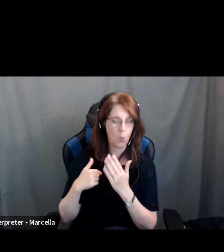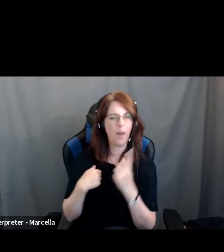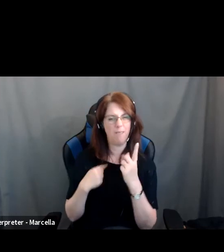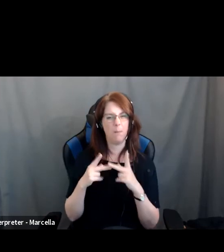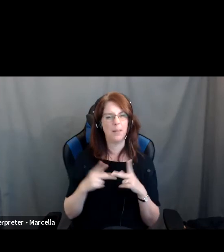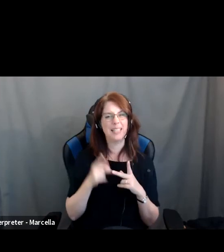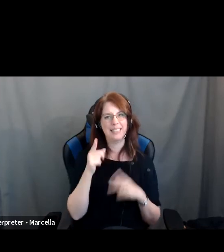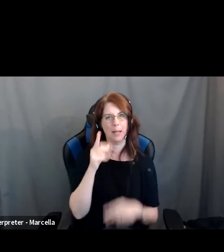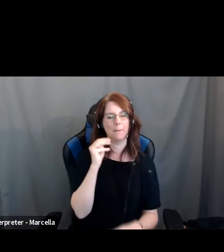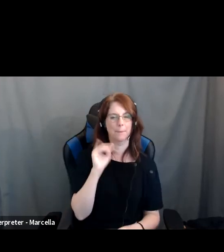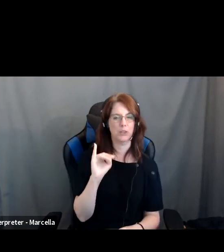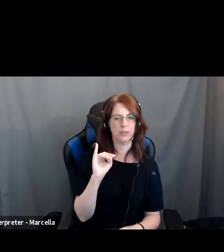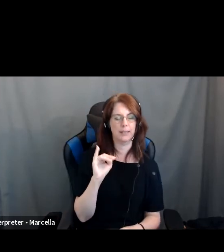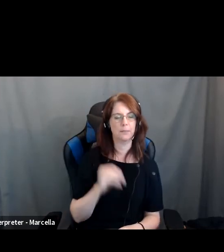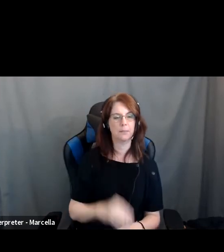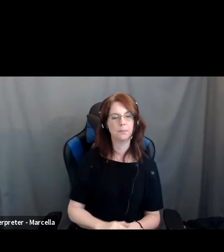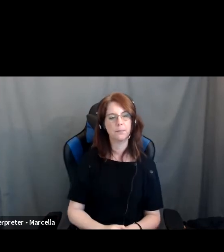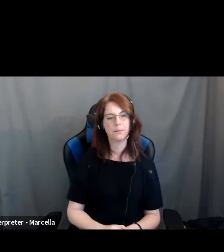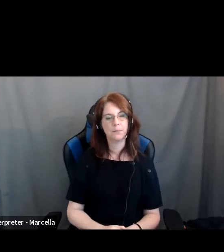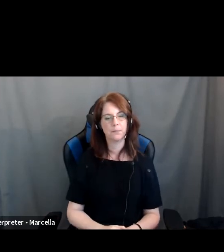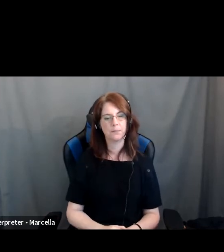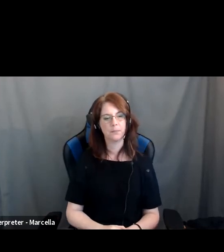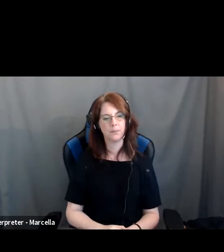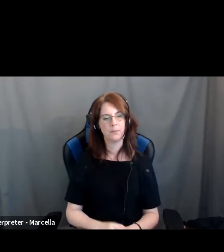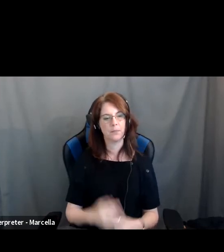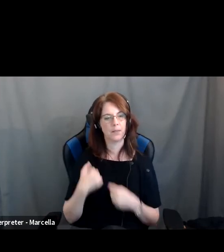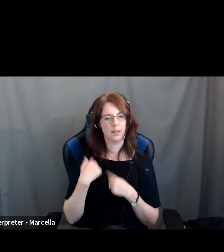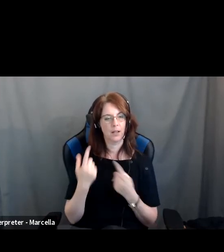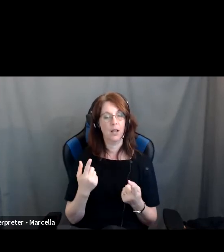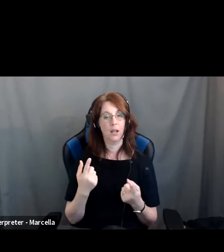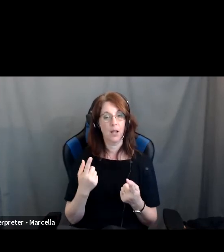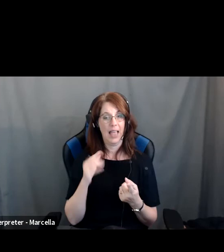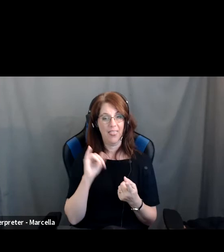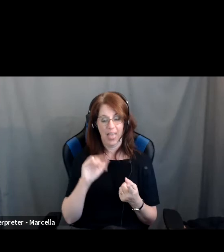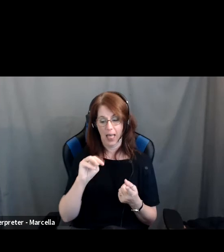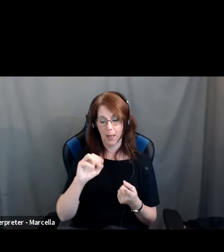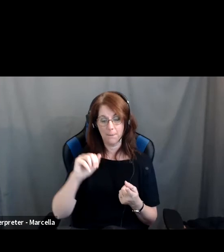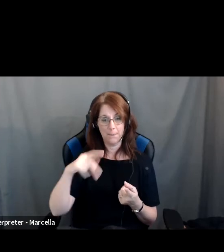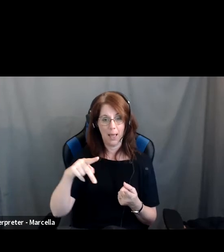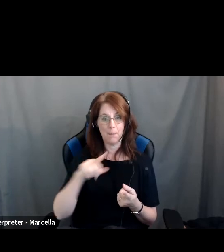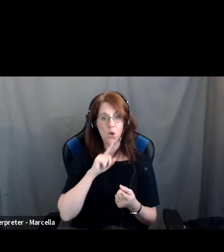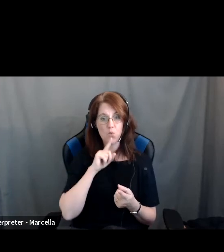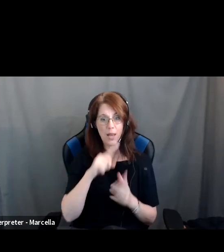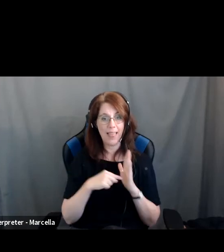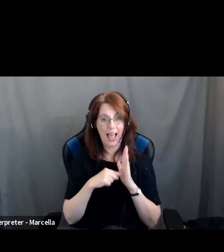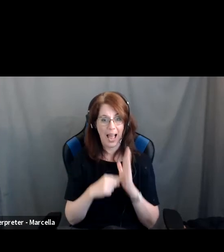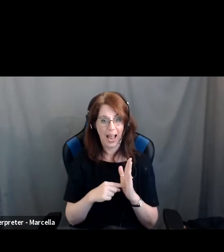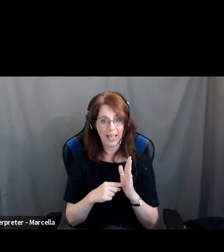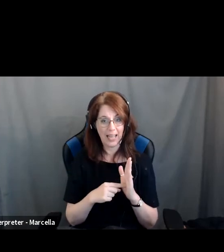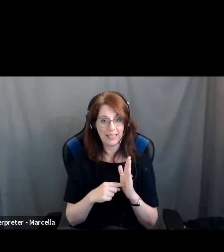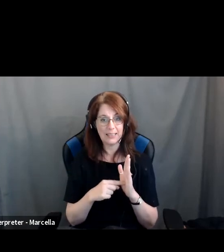Michigan so far, is that this map really highlights just that